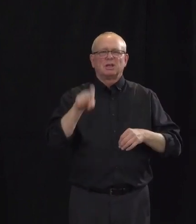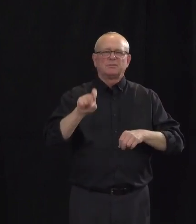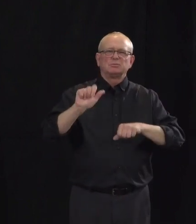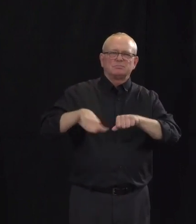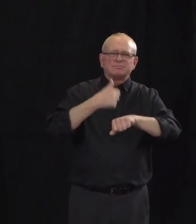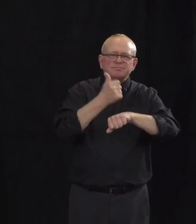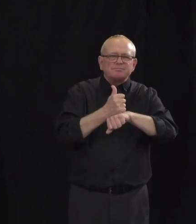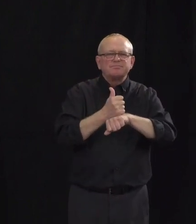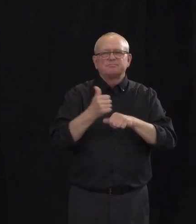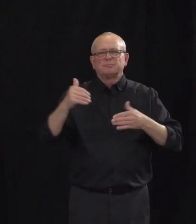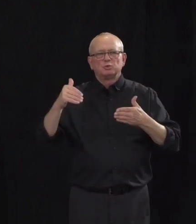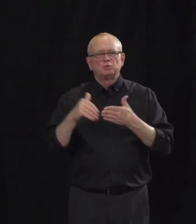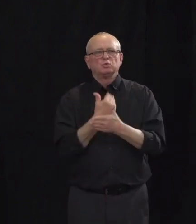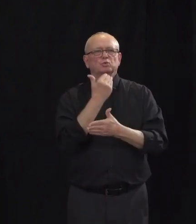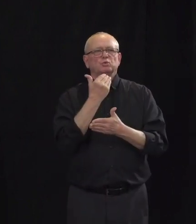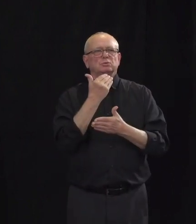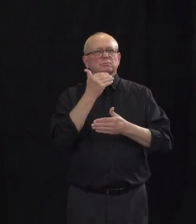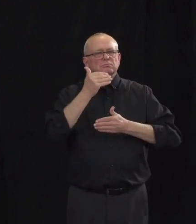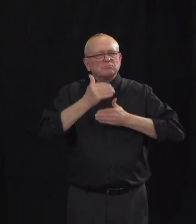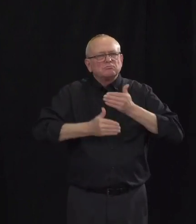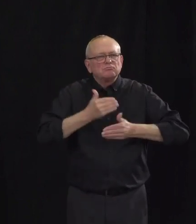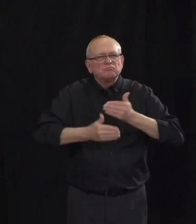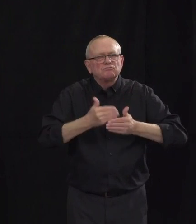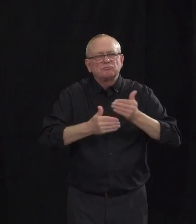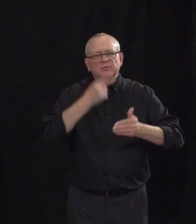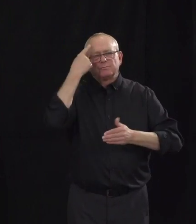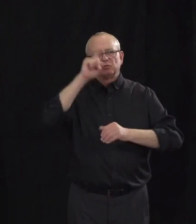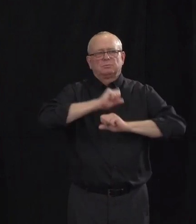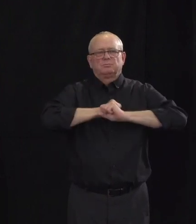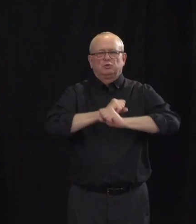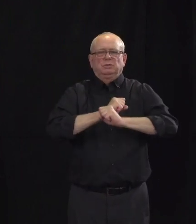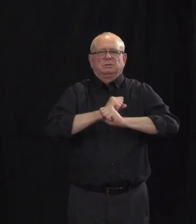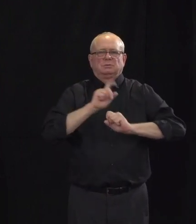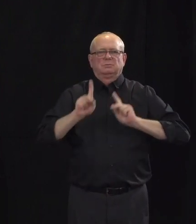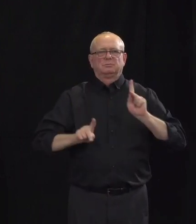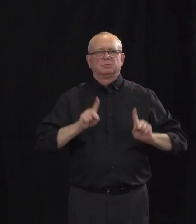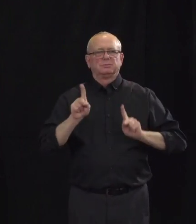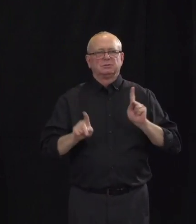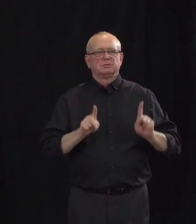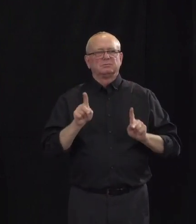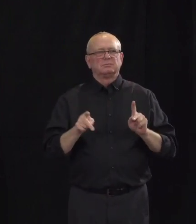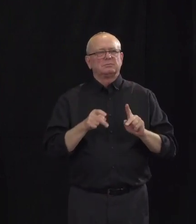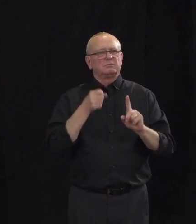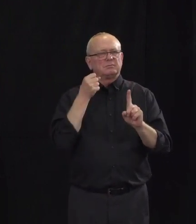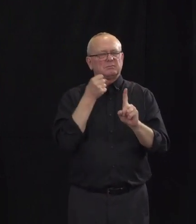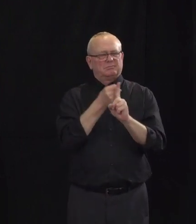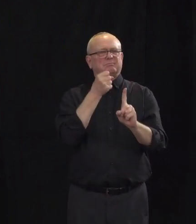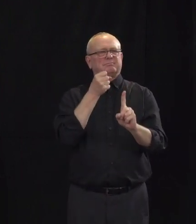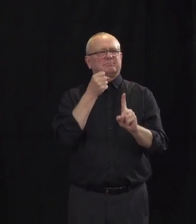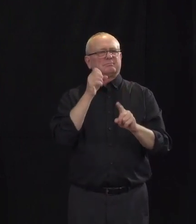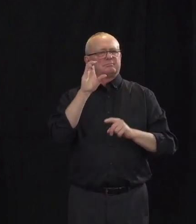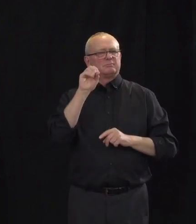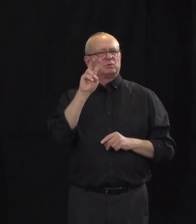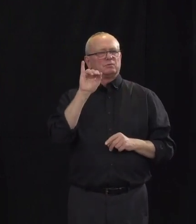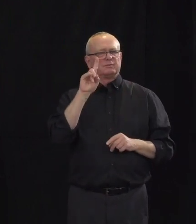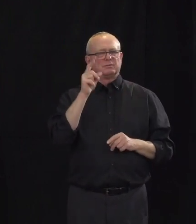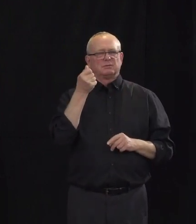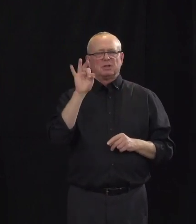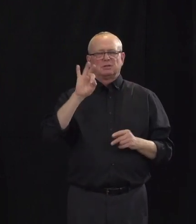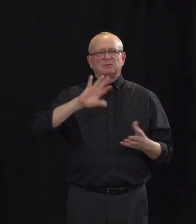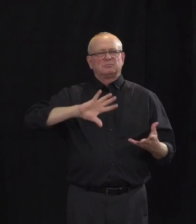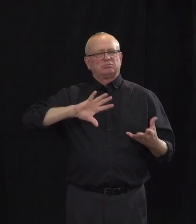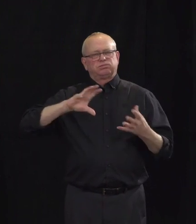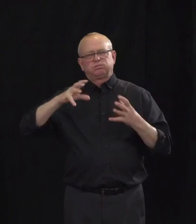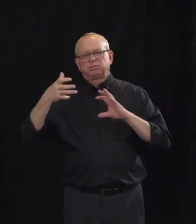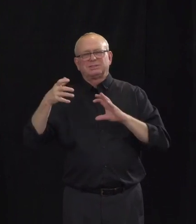health and economic impacts of the COVID-19 crisis. First, the maximum size of